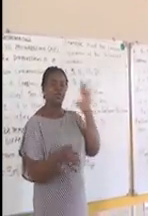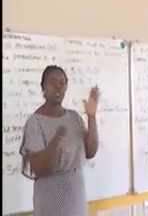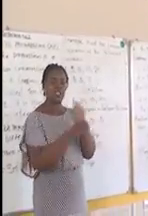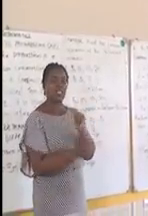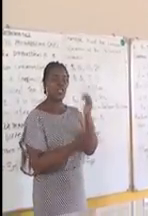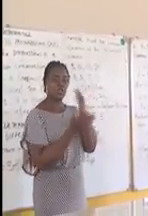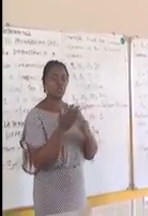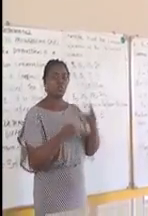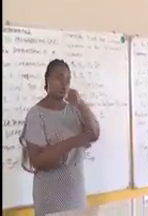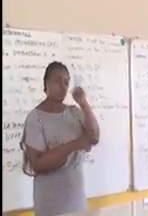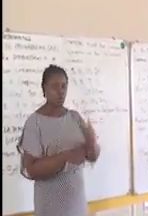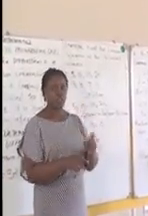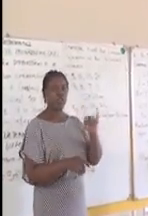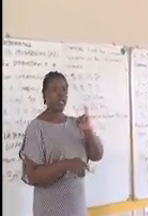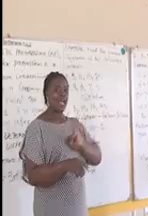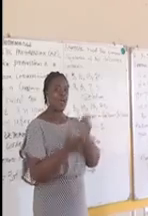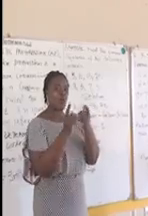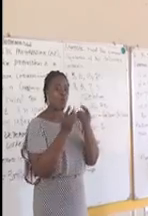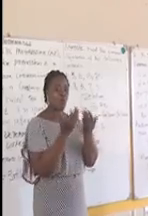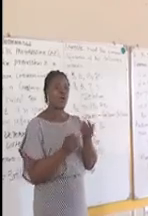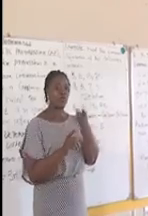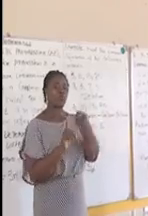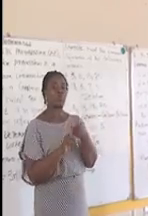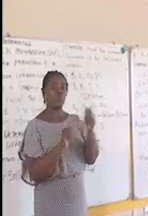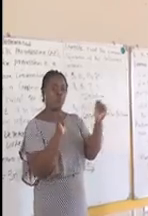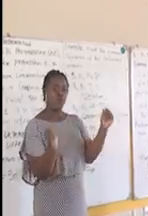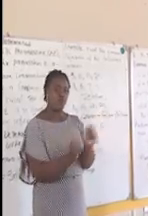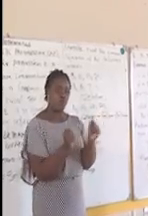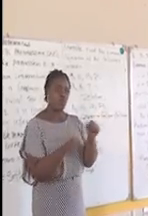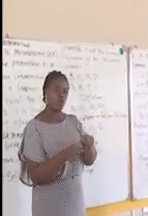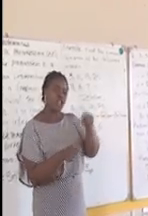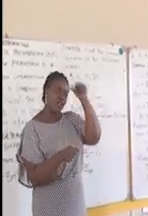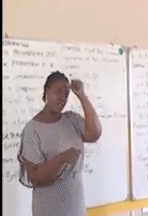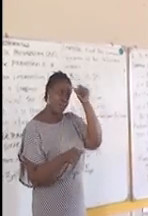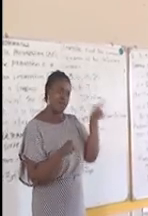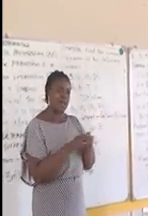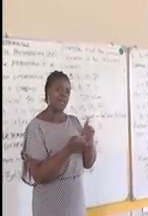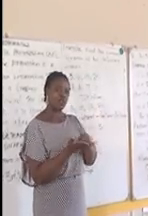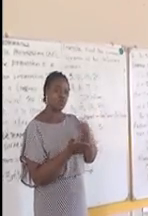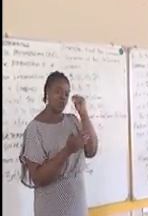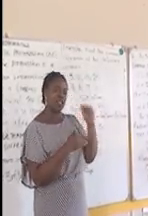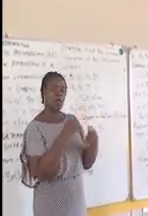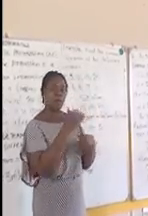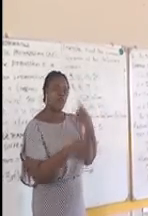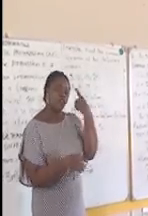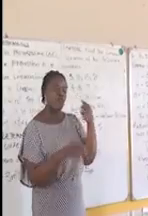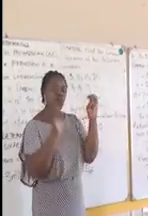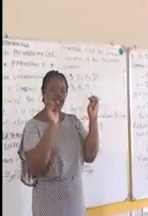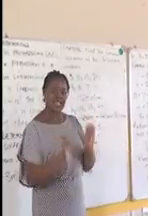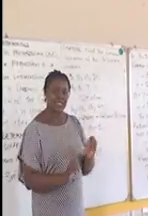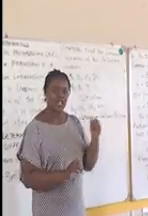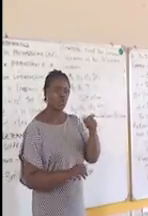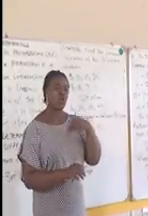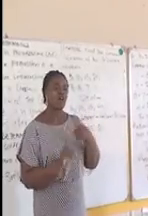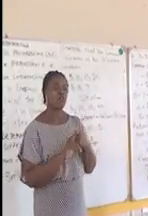and I want you to follow. Remember, as a student preparing for an external exam, you have to take